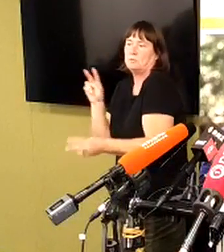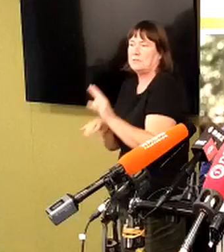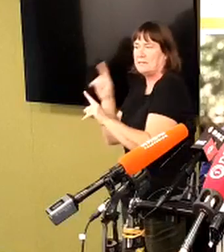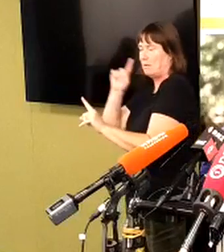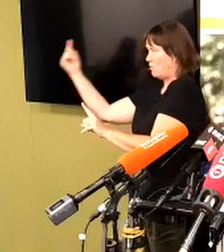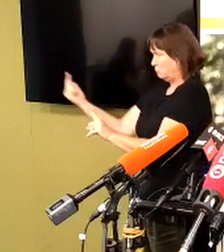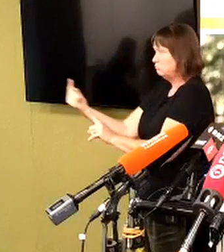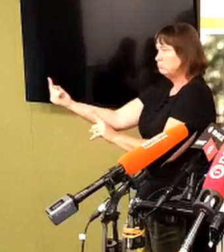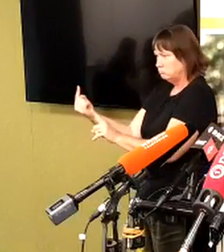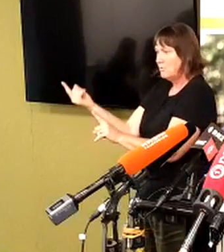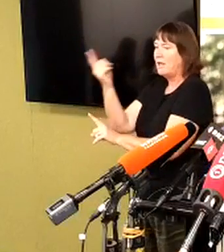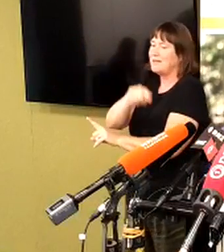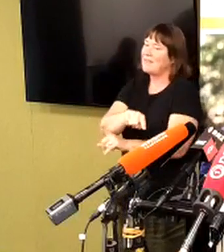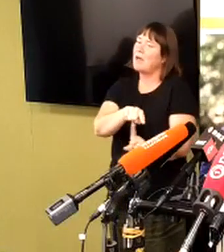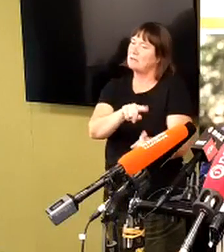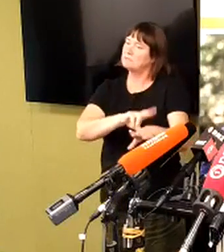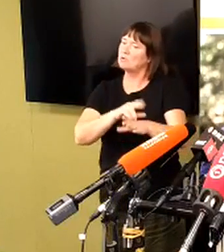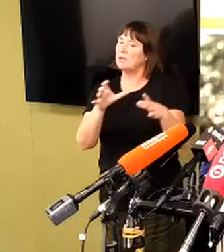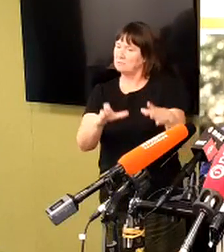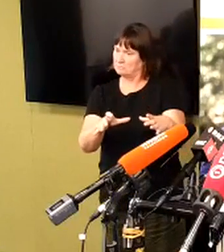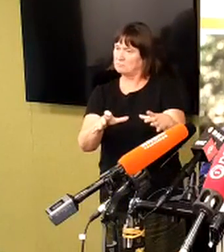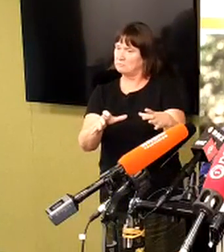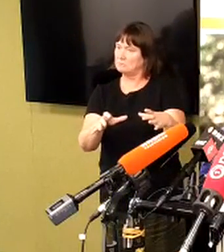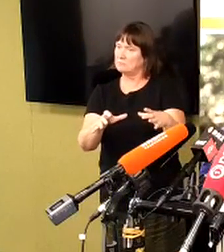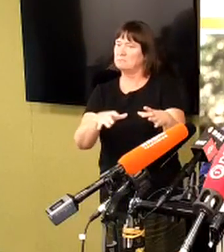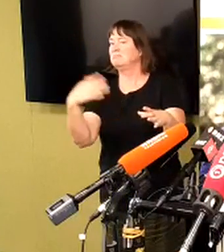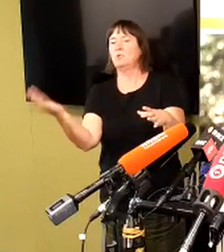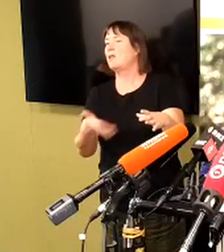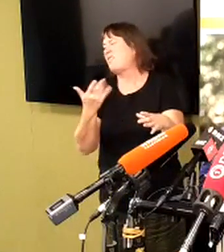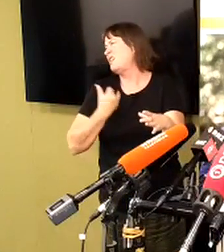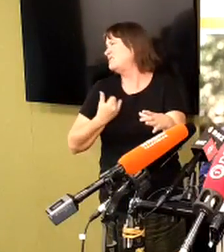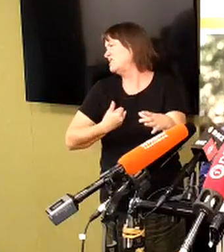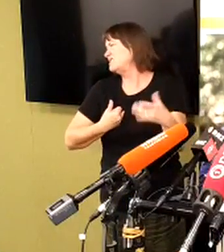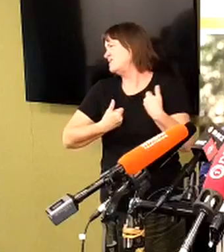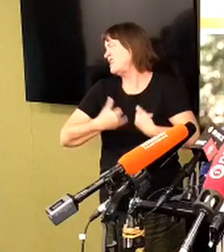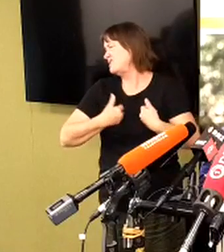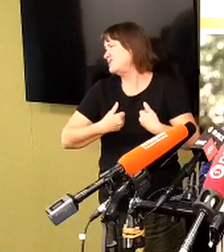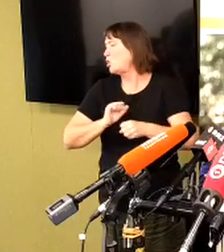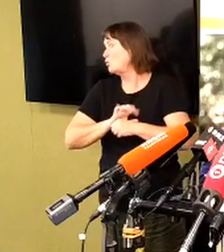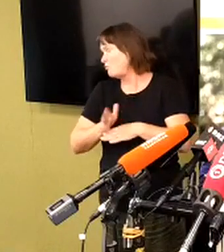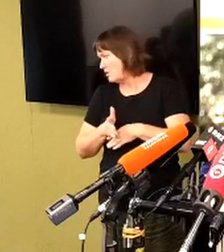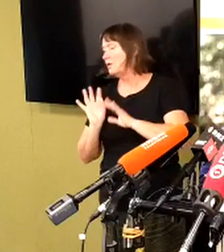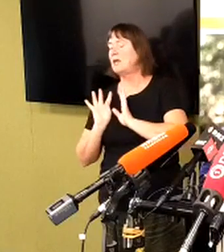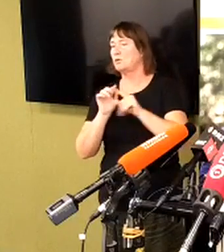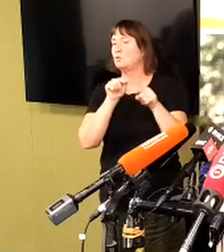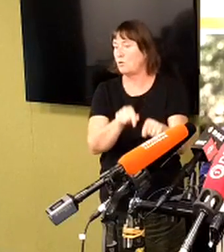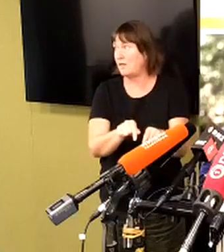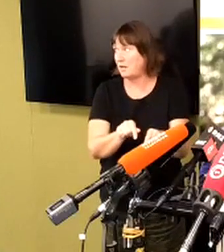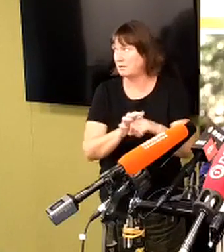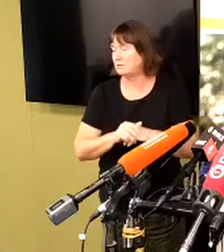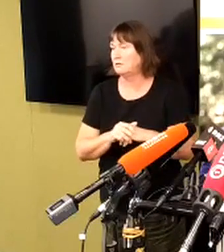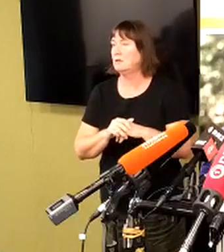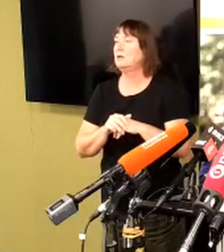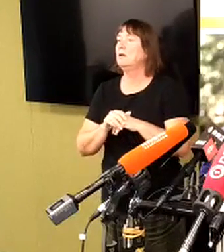people, and another practice, general practice, might take people with all other conditions, regardless of which practice people are enrolled with. What I think we